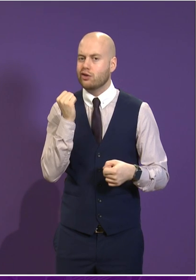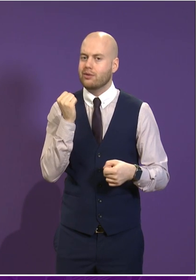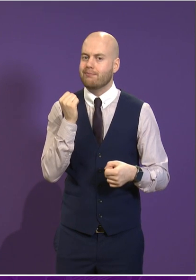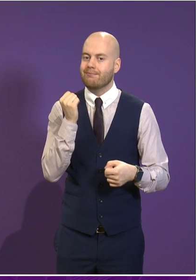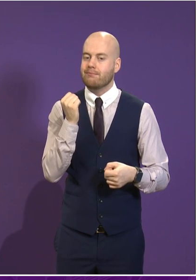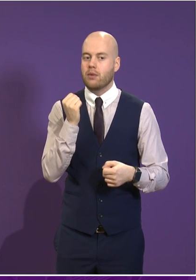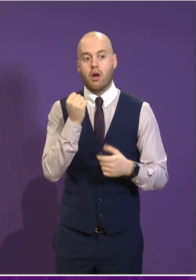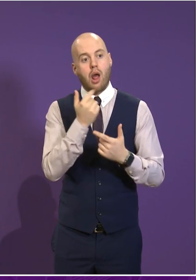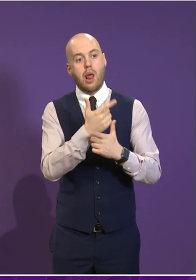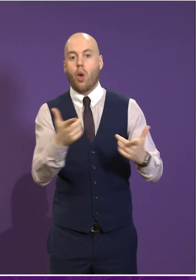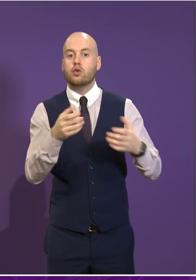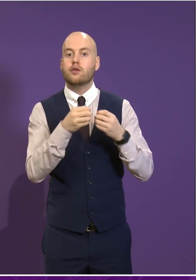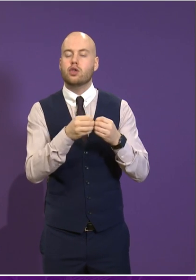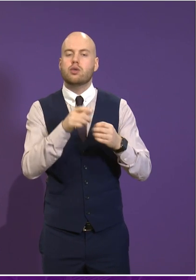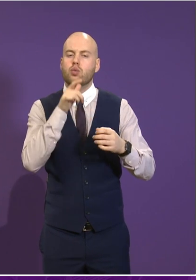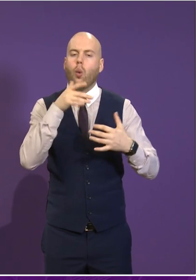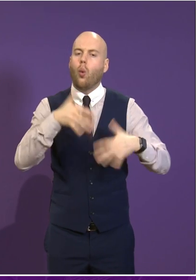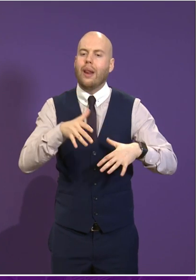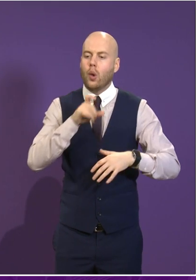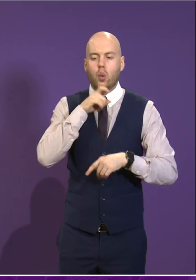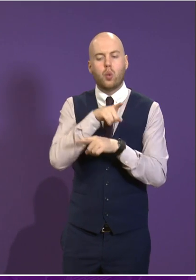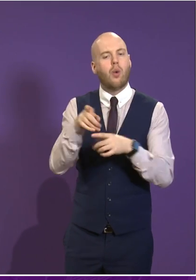not just those from protected characteristics,